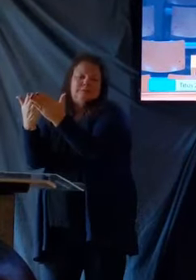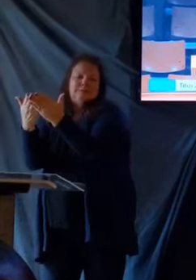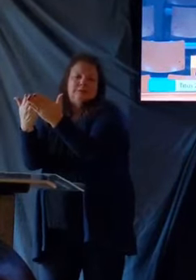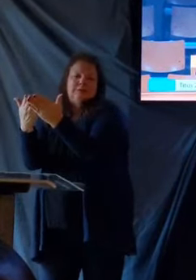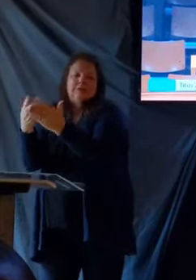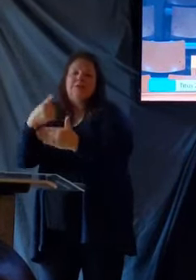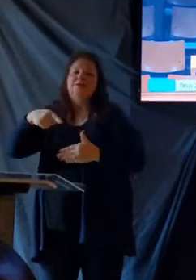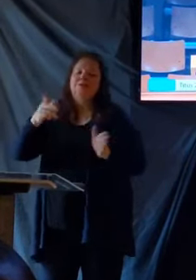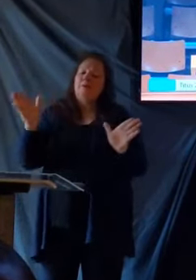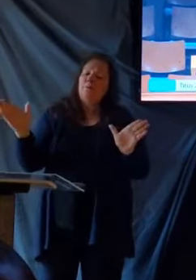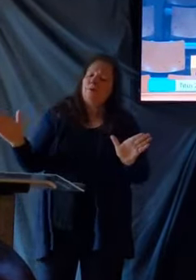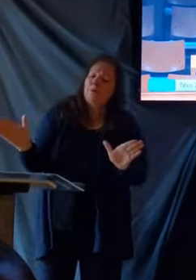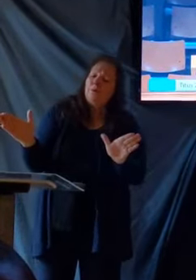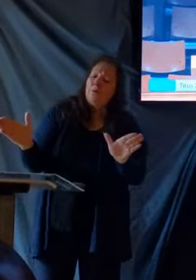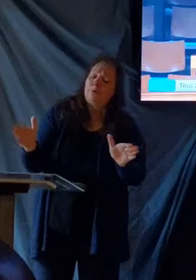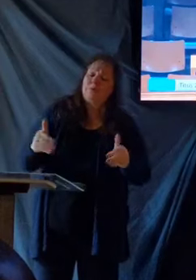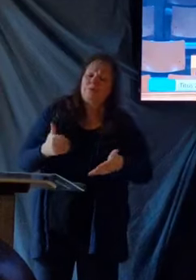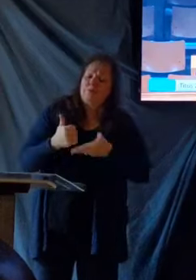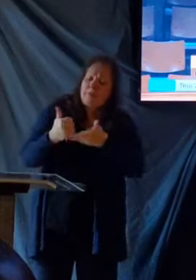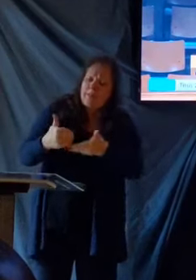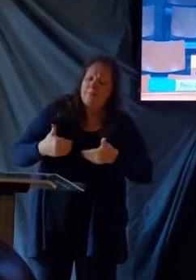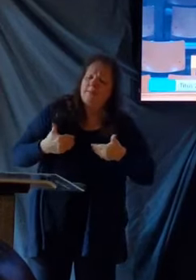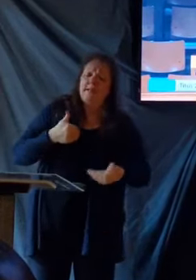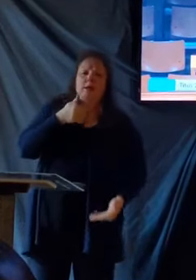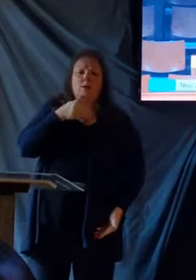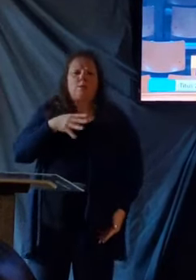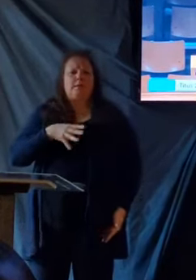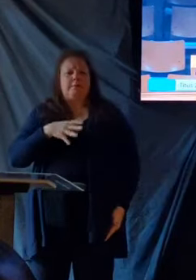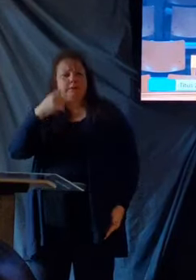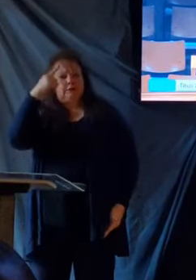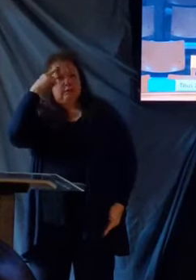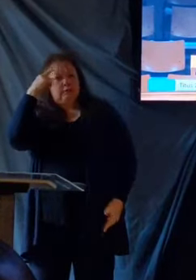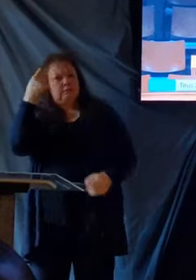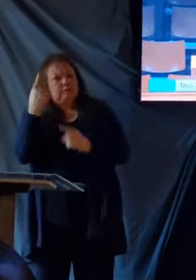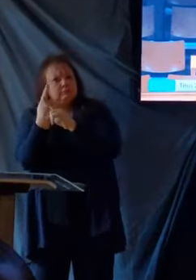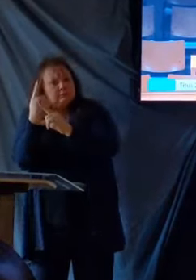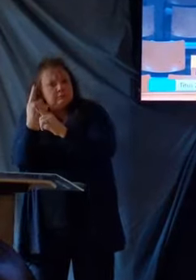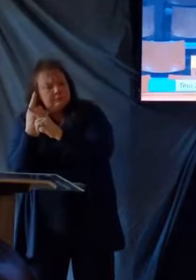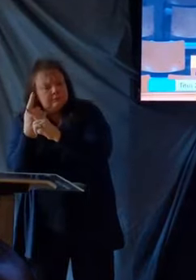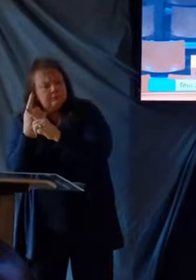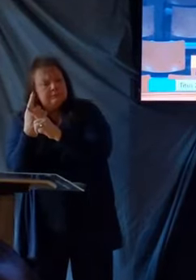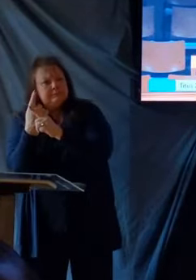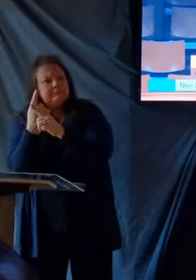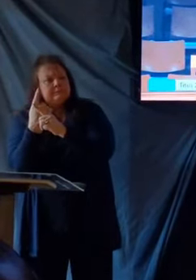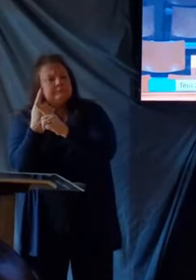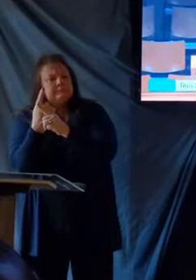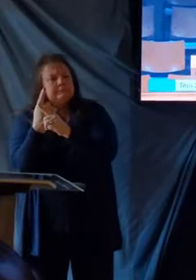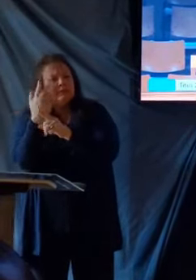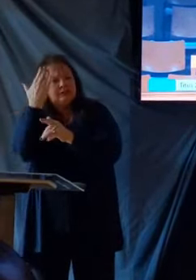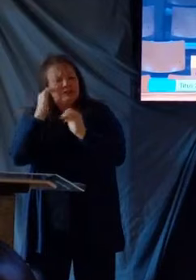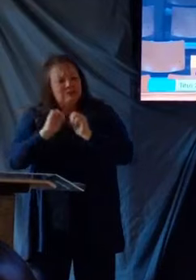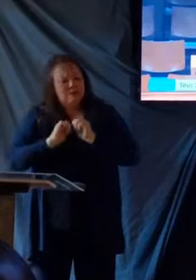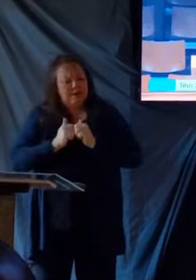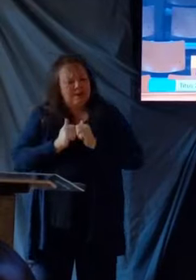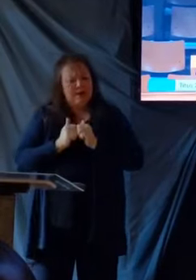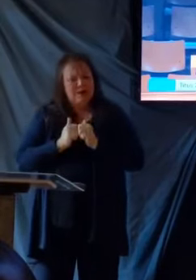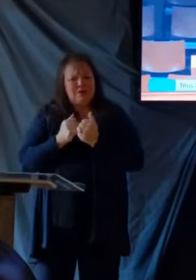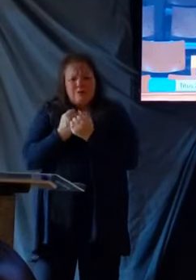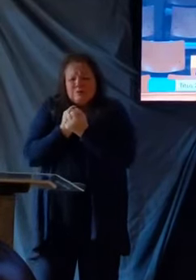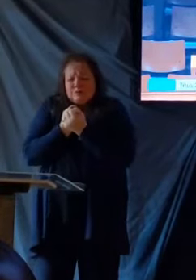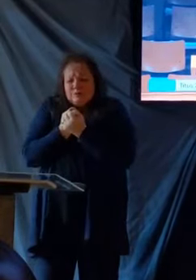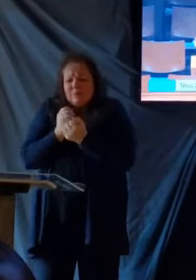to encourage, help the young women to think sensibly, to know how to